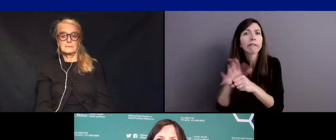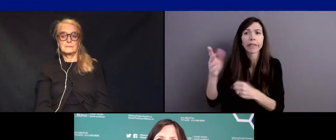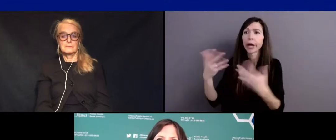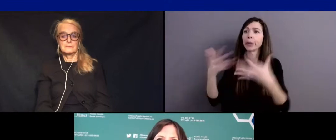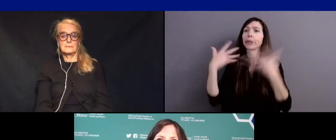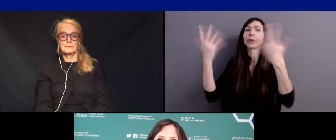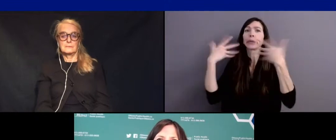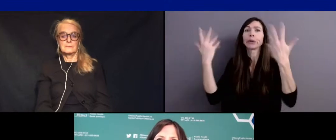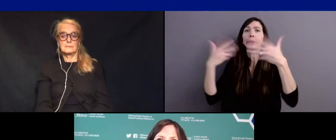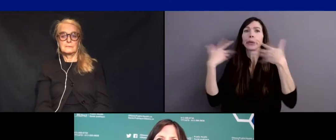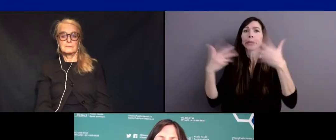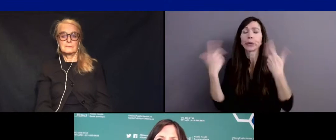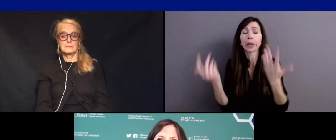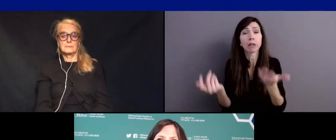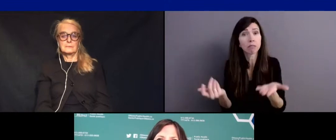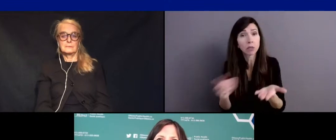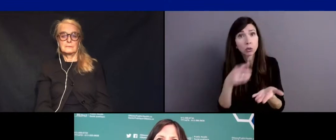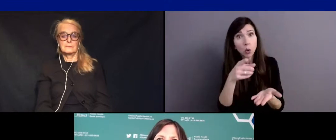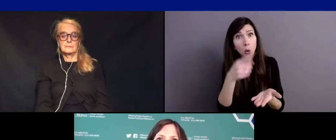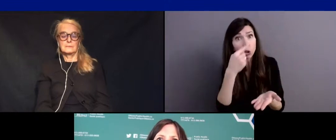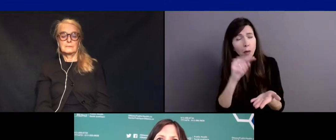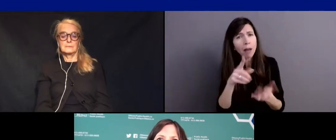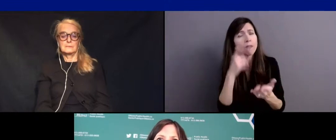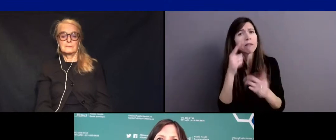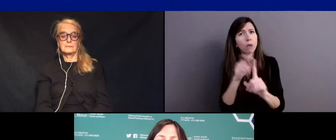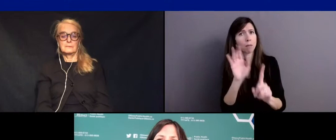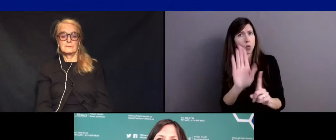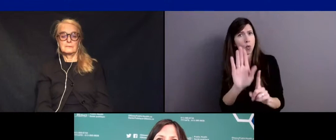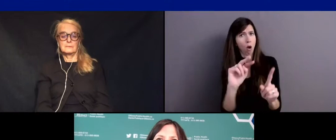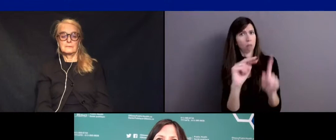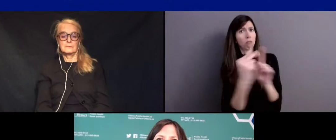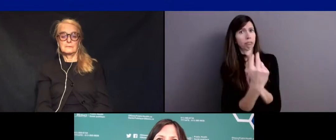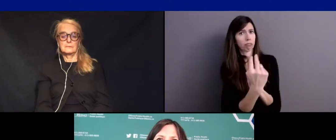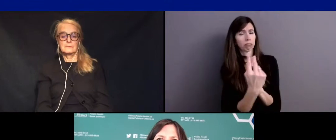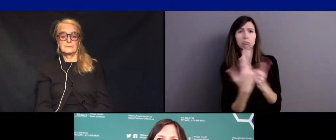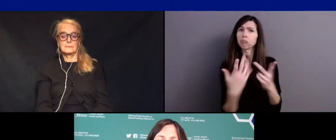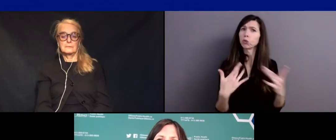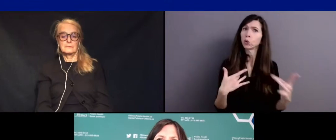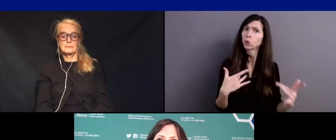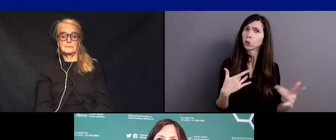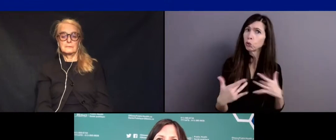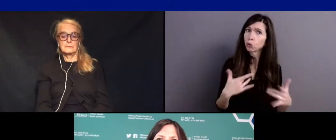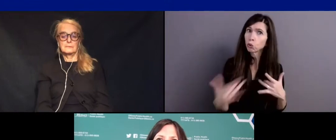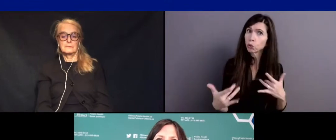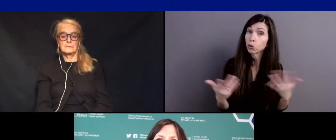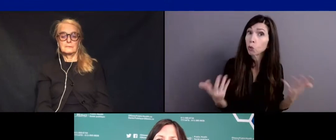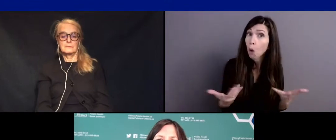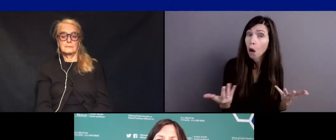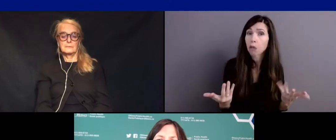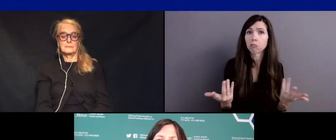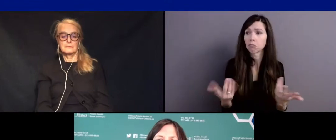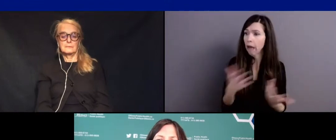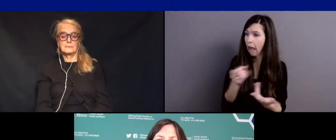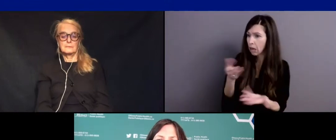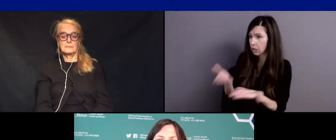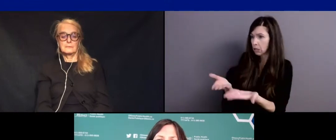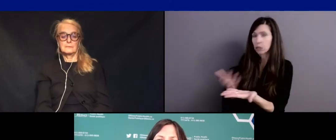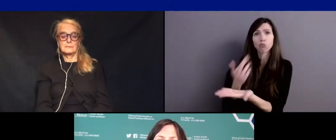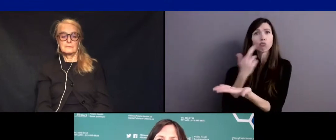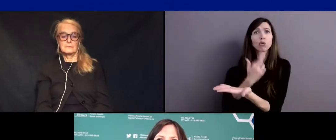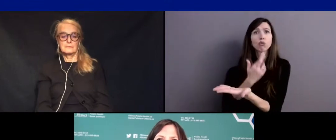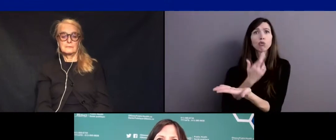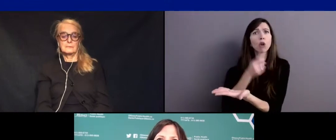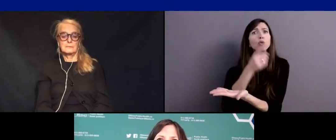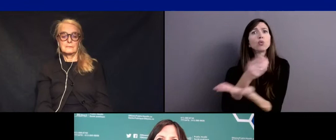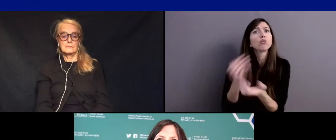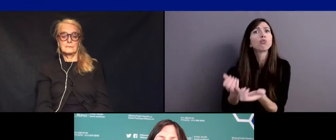just curious if you could address from a public health perspective what your concerns and recommendations are for these businesses